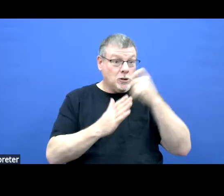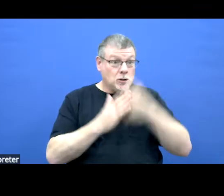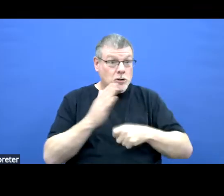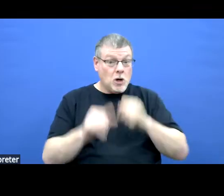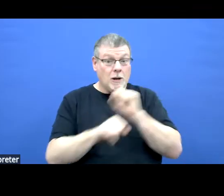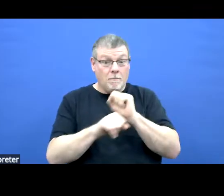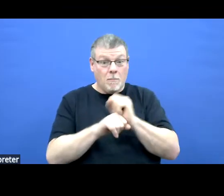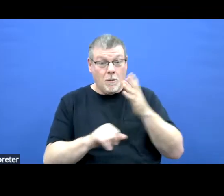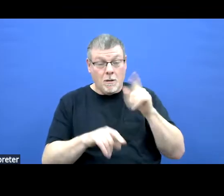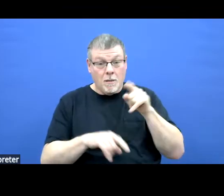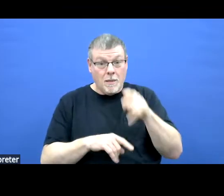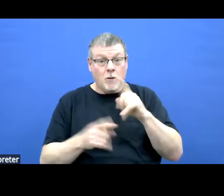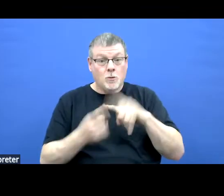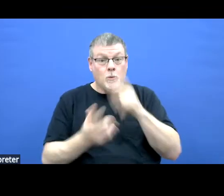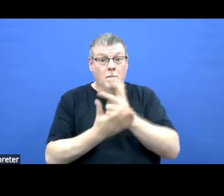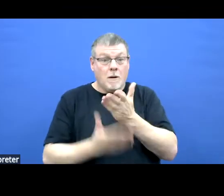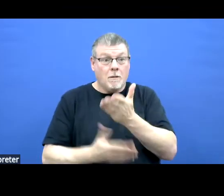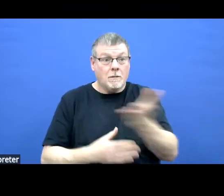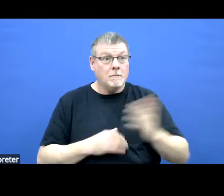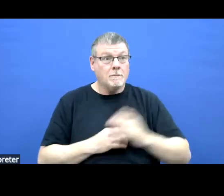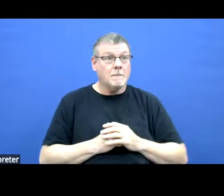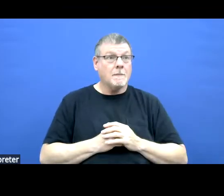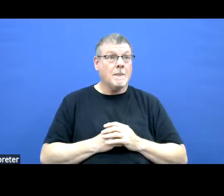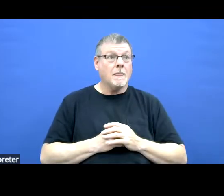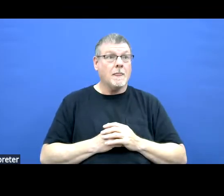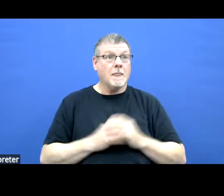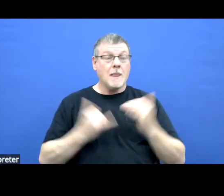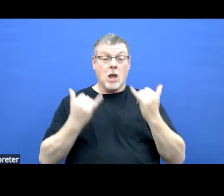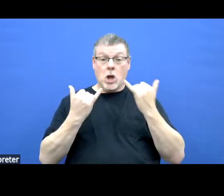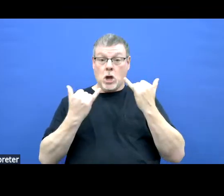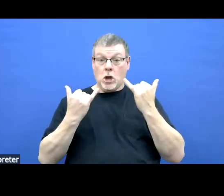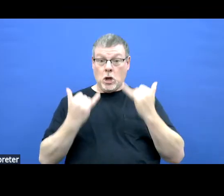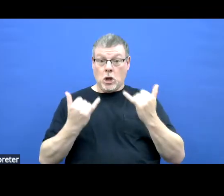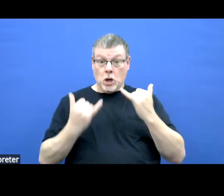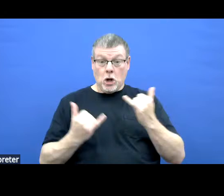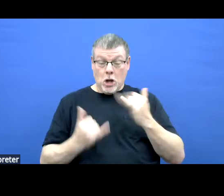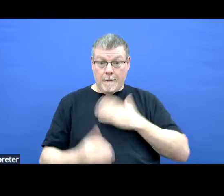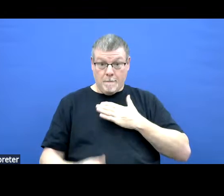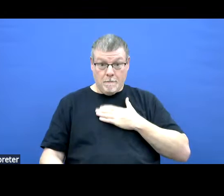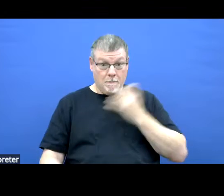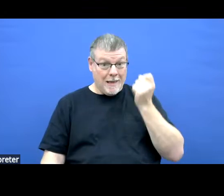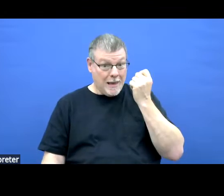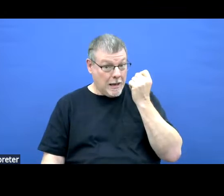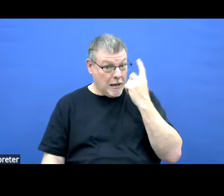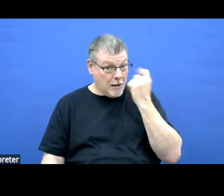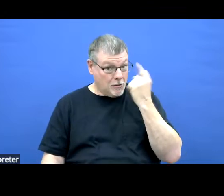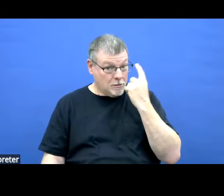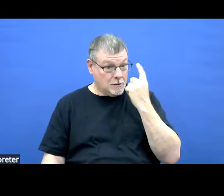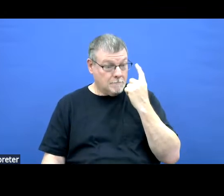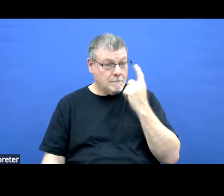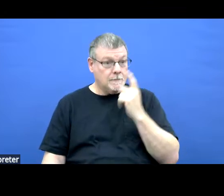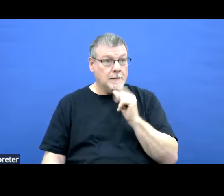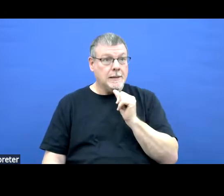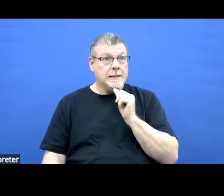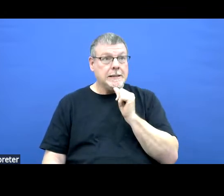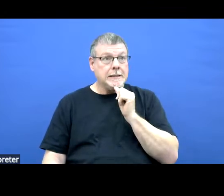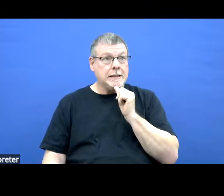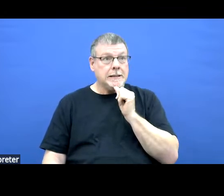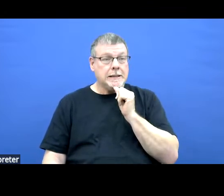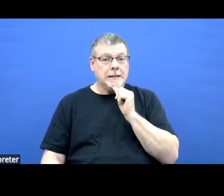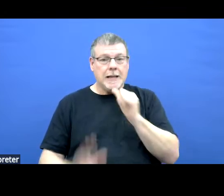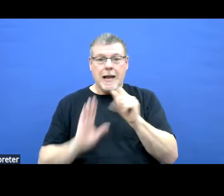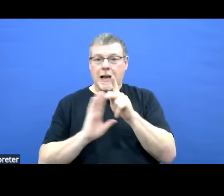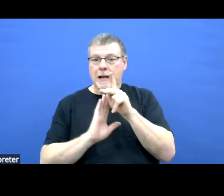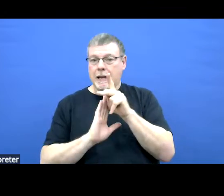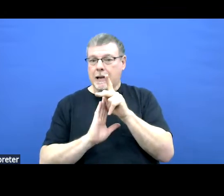work there to park there? Currently, as I understand it, sir, there is not a